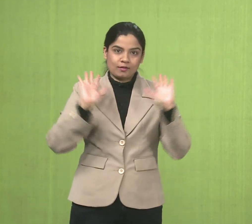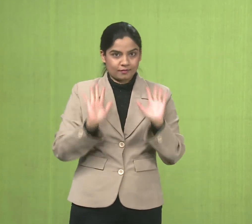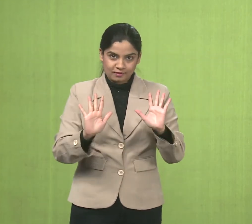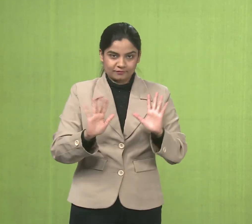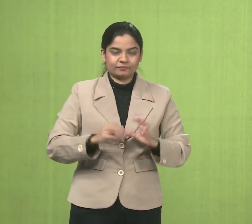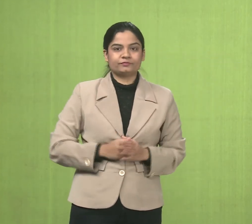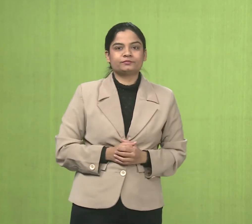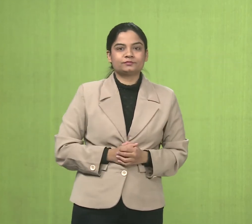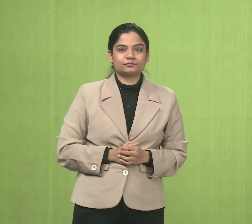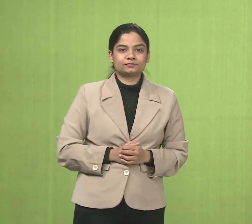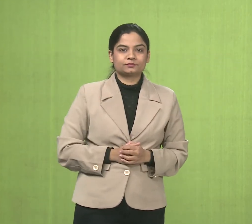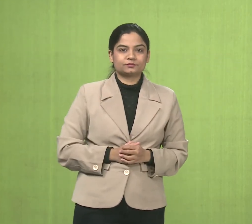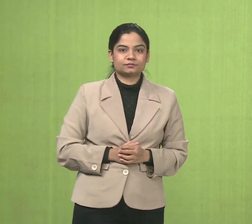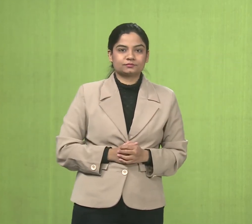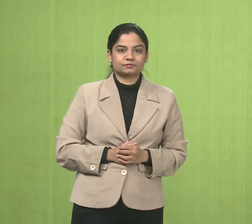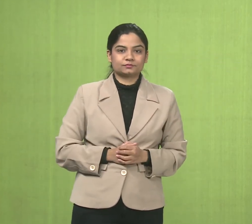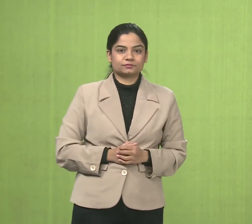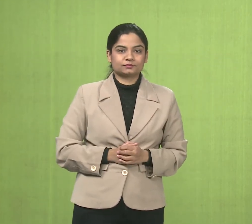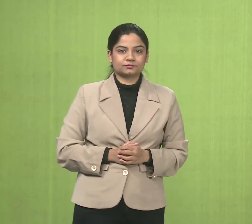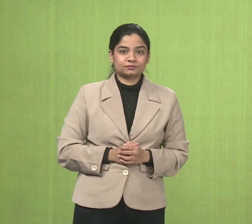is the changes when you see girls in puberty.